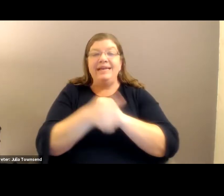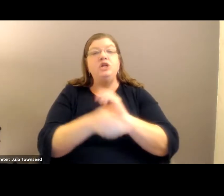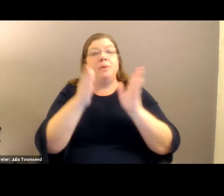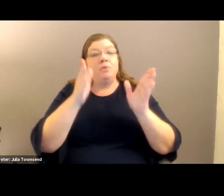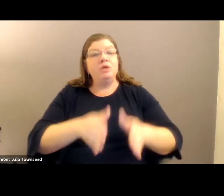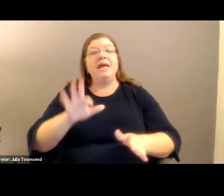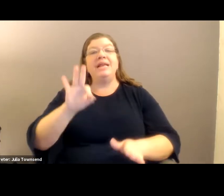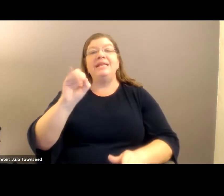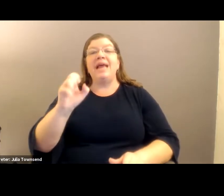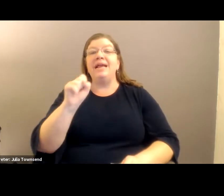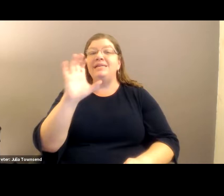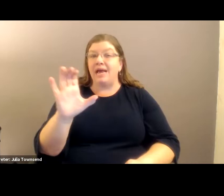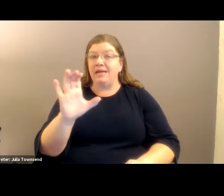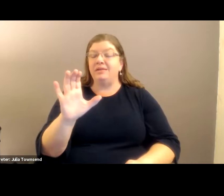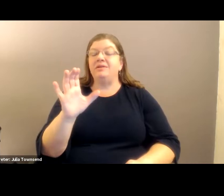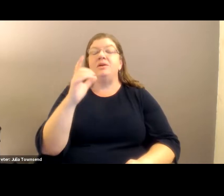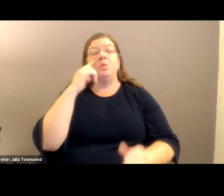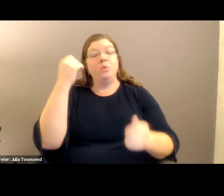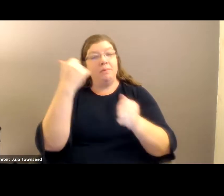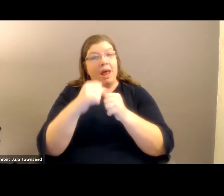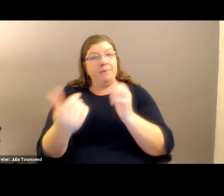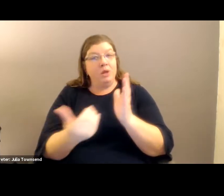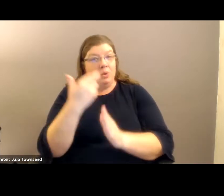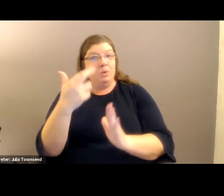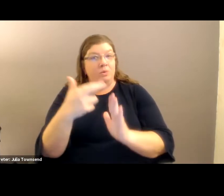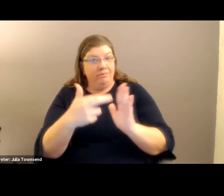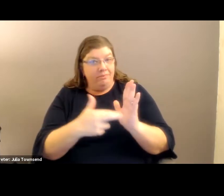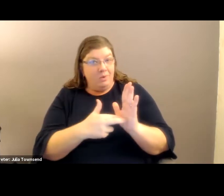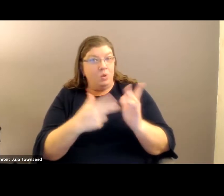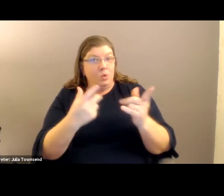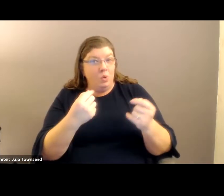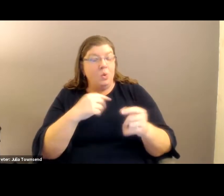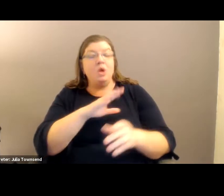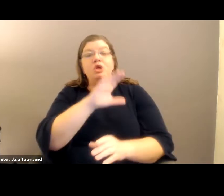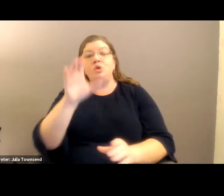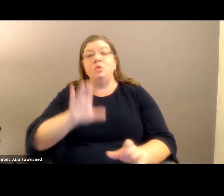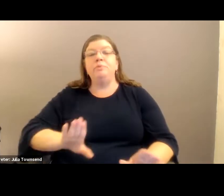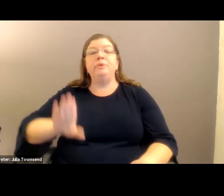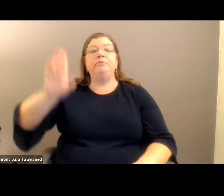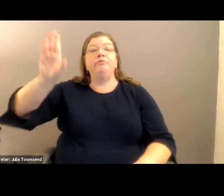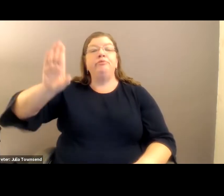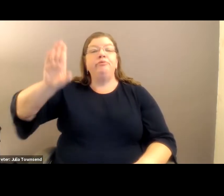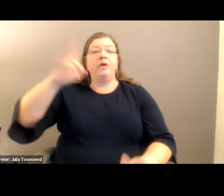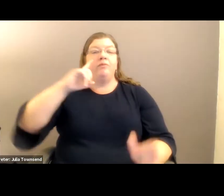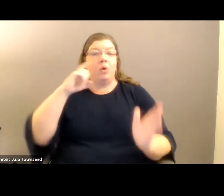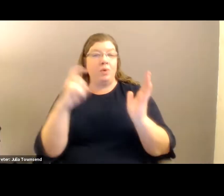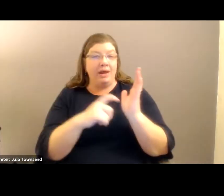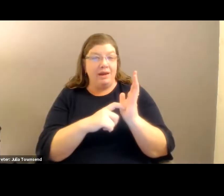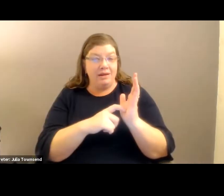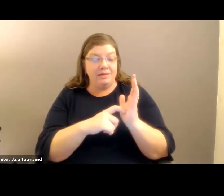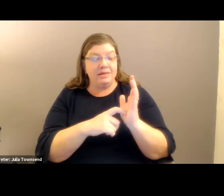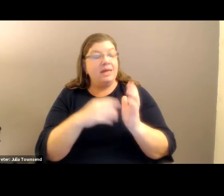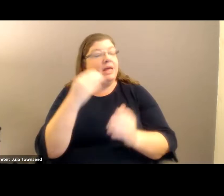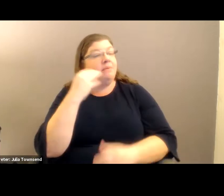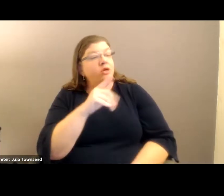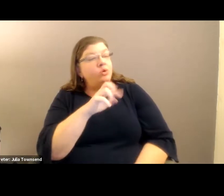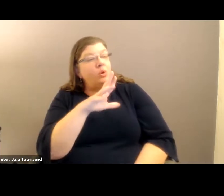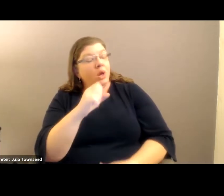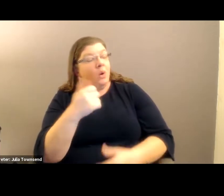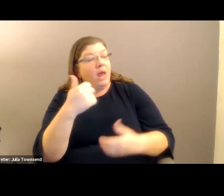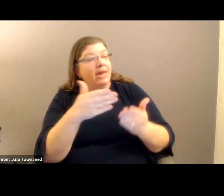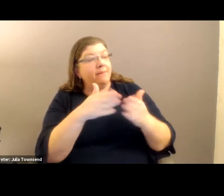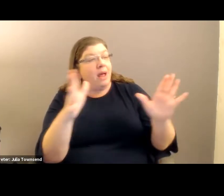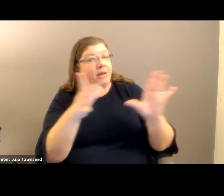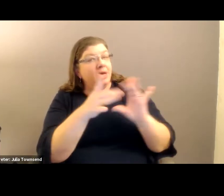seconds each. Please remember the new protocol and raise your hand on Zoom to be recognized. Ms. Trujillo, do we have any public